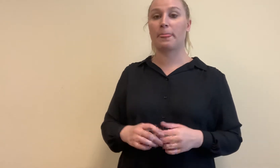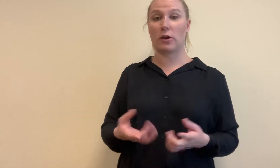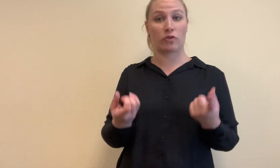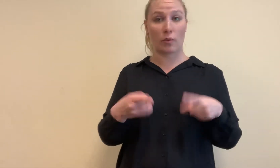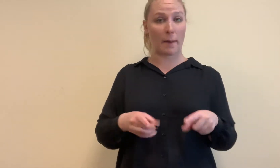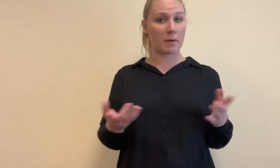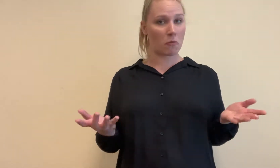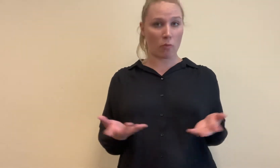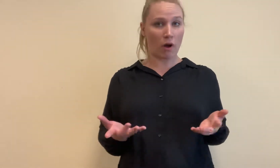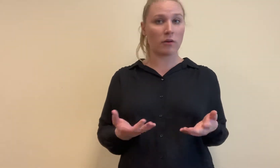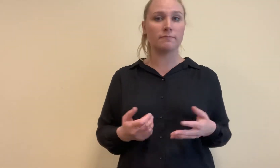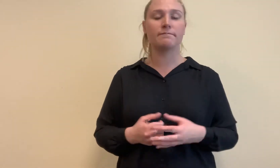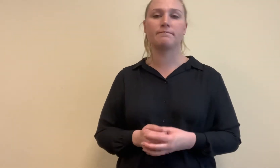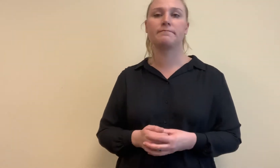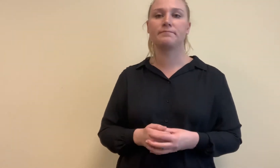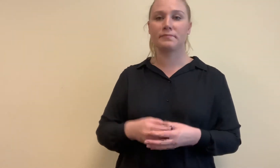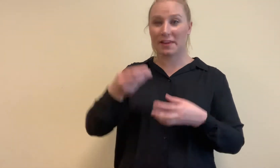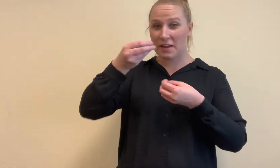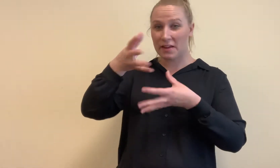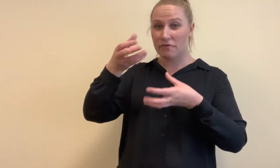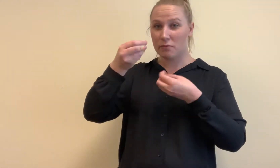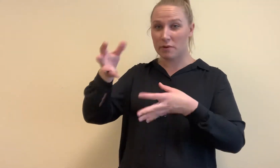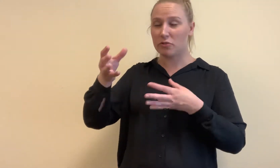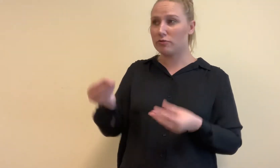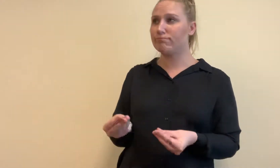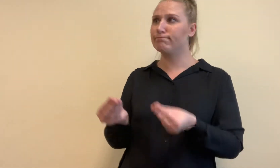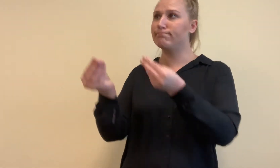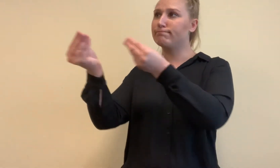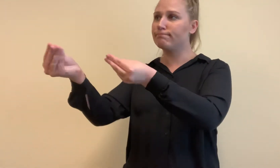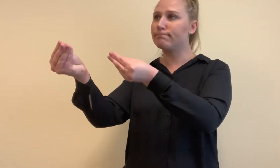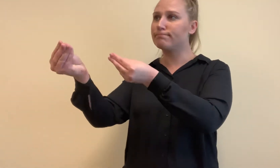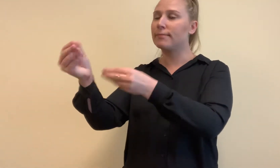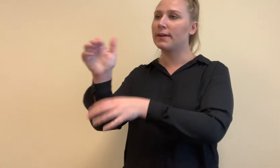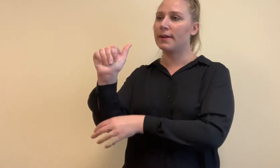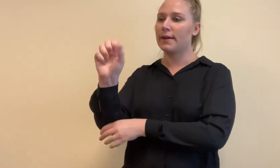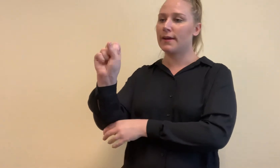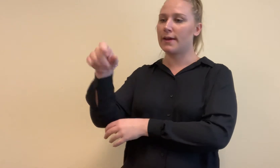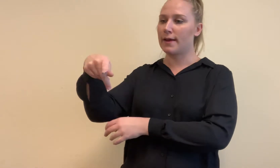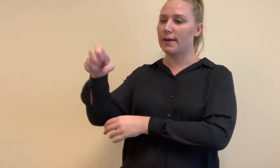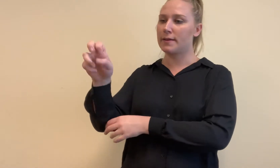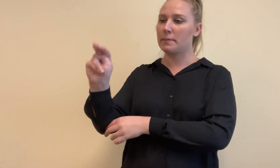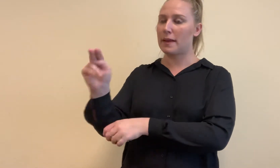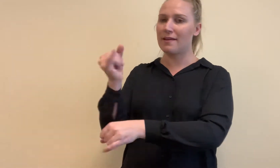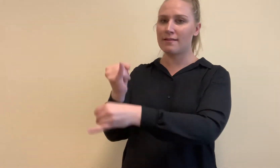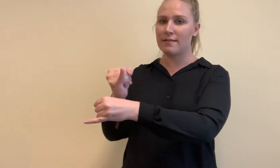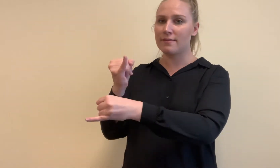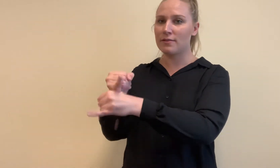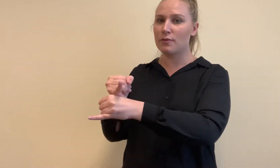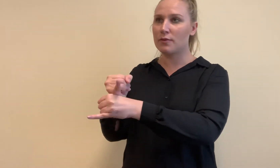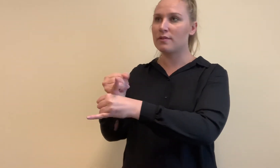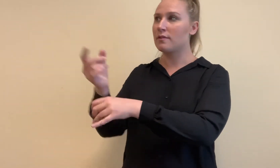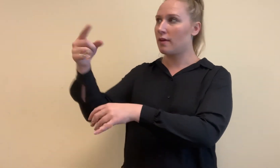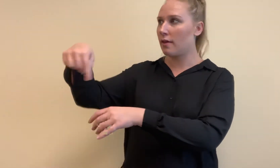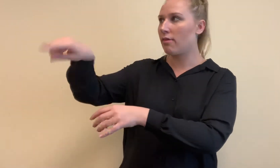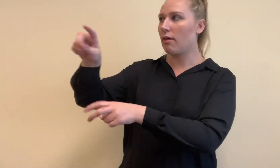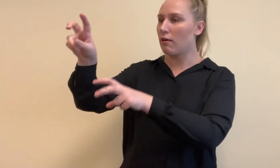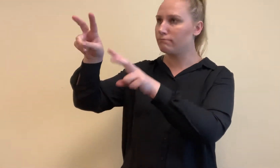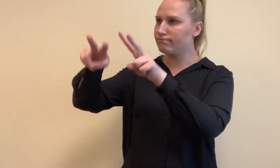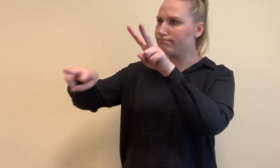is we submitted a lot of information to the Aspen Institute, and they will be looking at our information